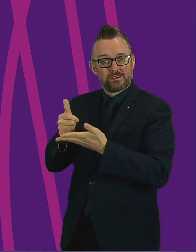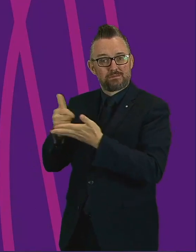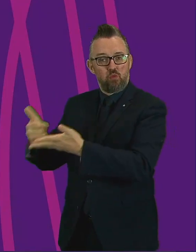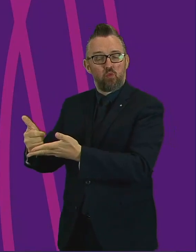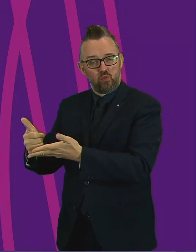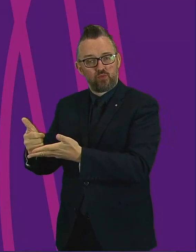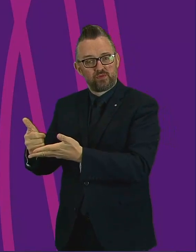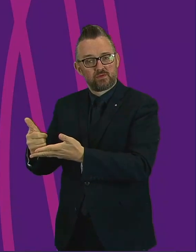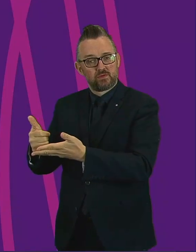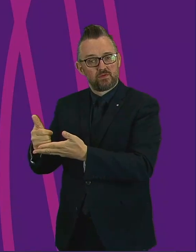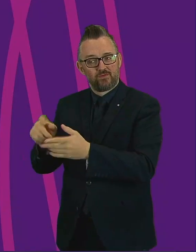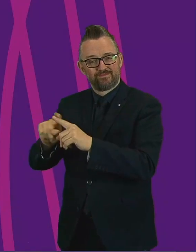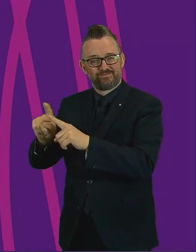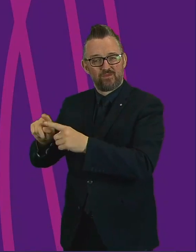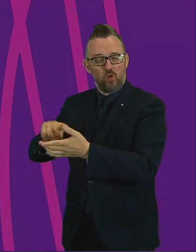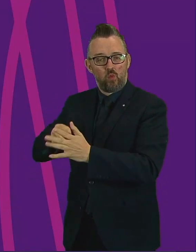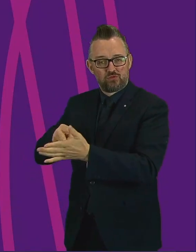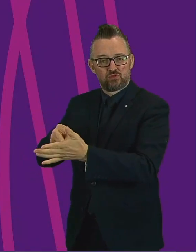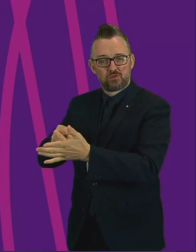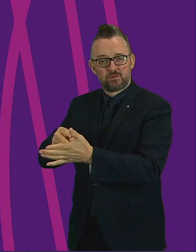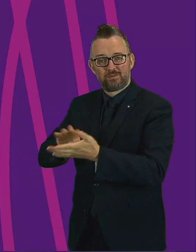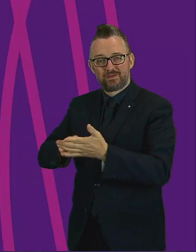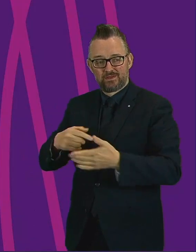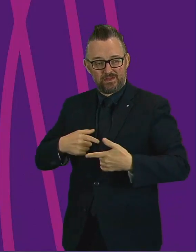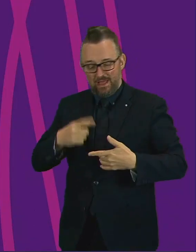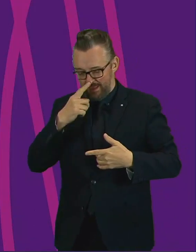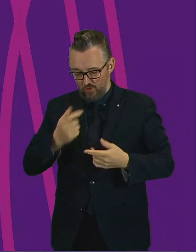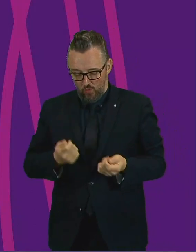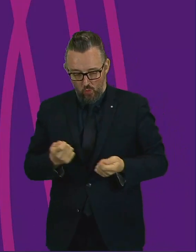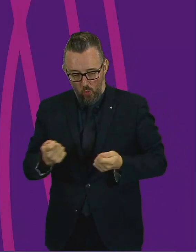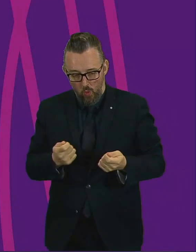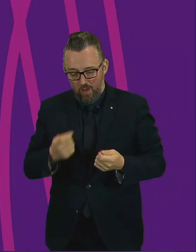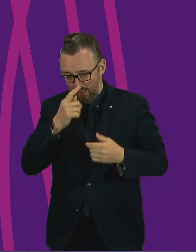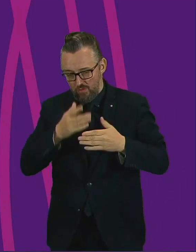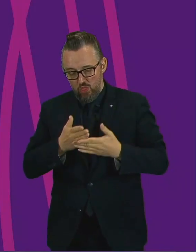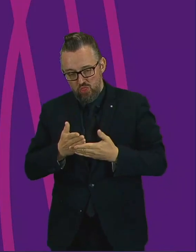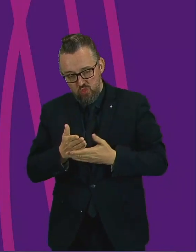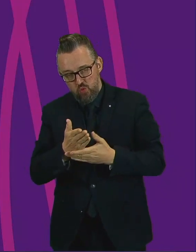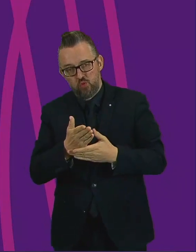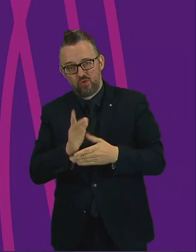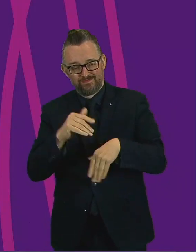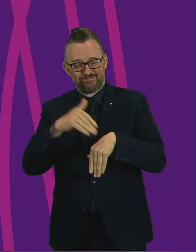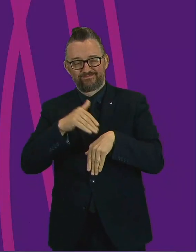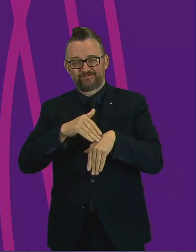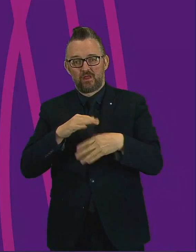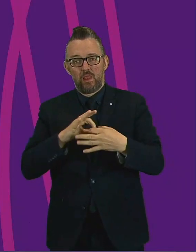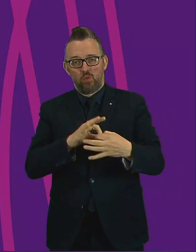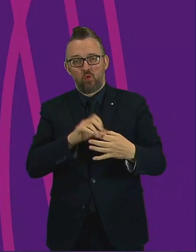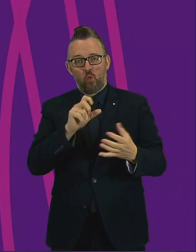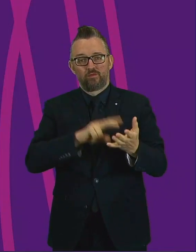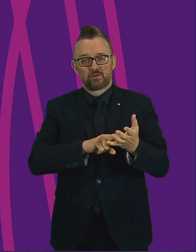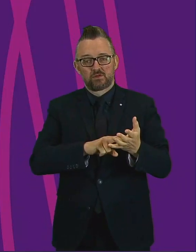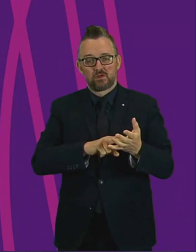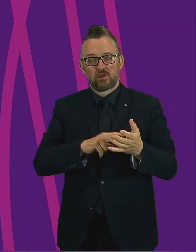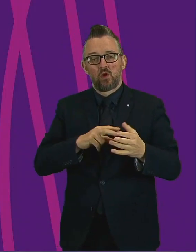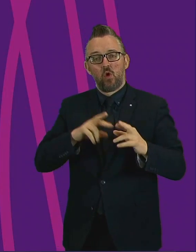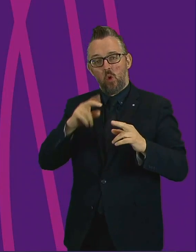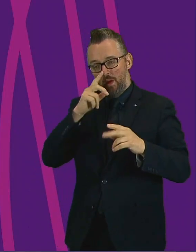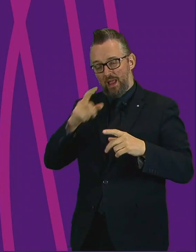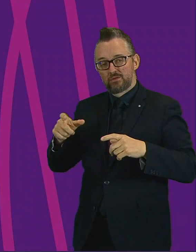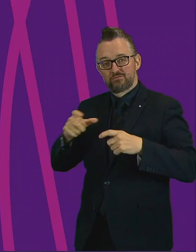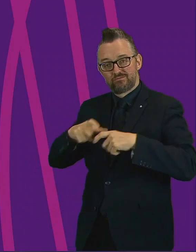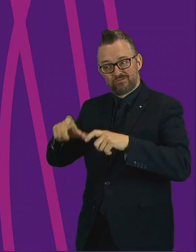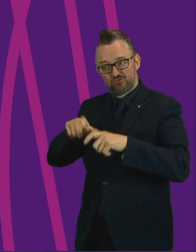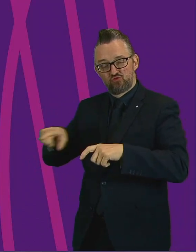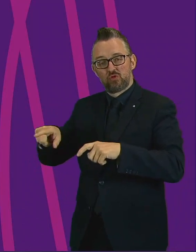to organisations to help them cope with and get through the immediate impact of the crisis, and then look forward to a future where they can continue to grow